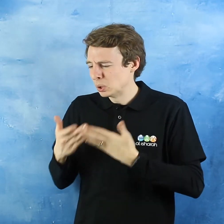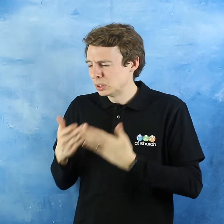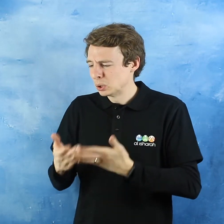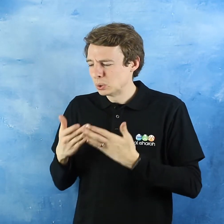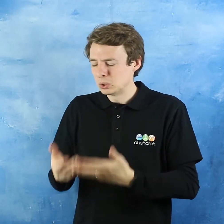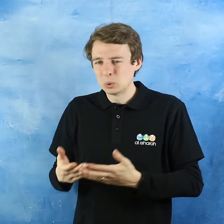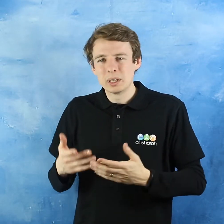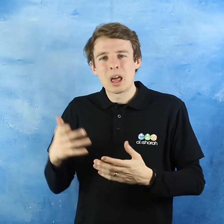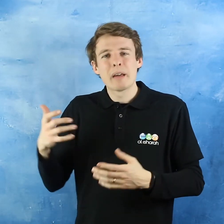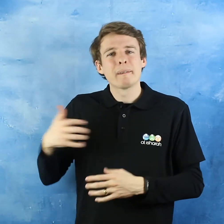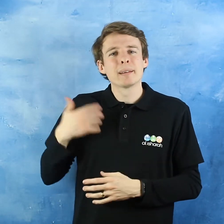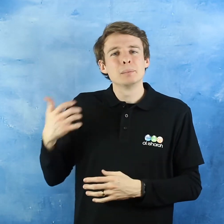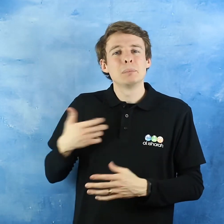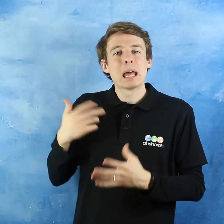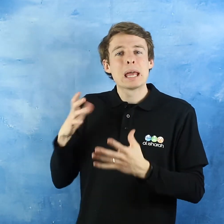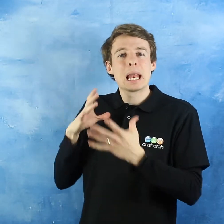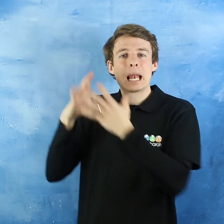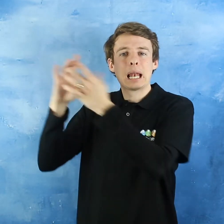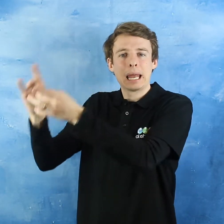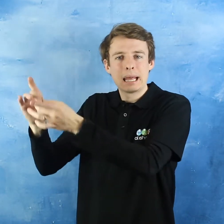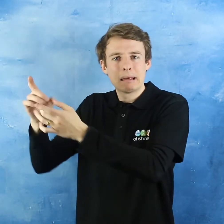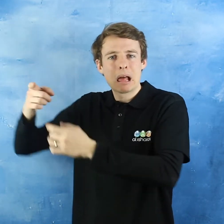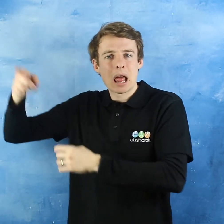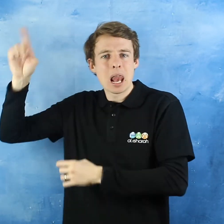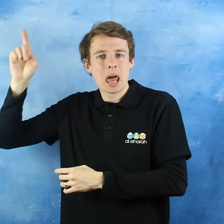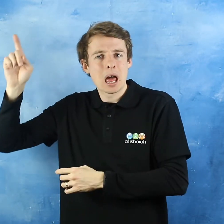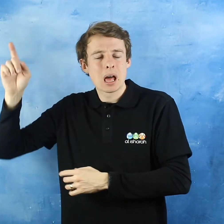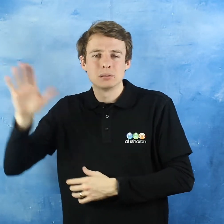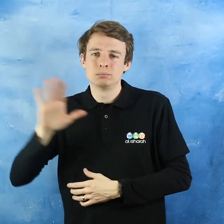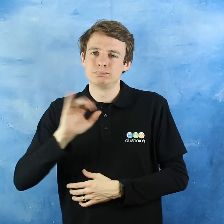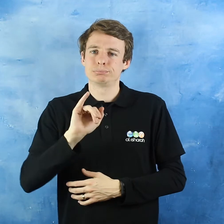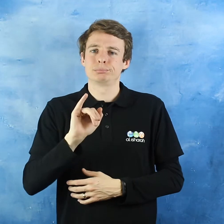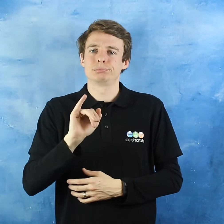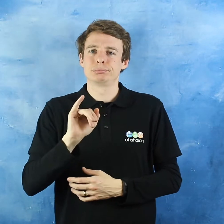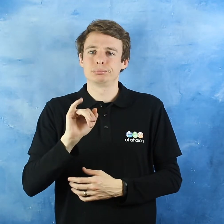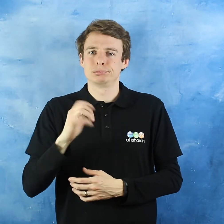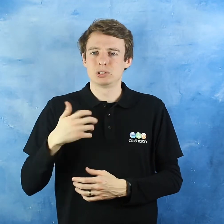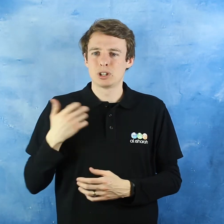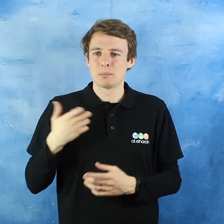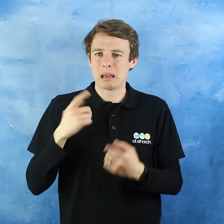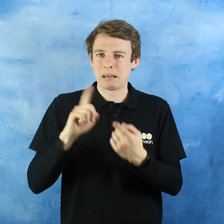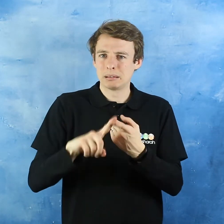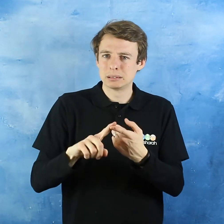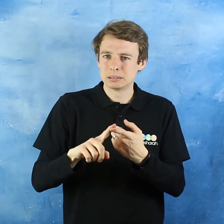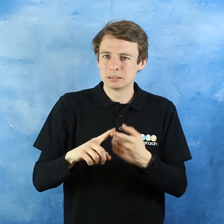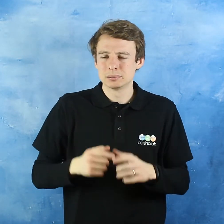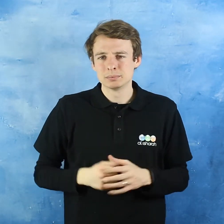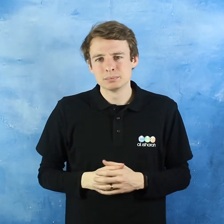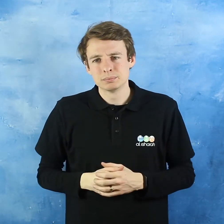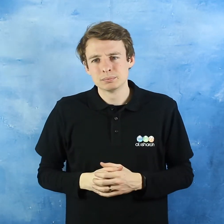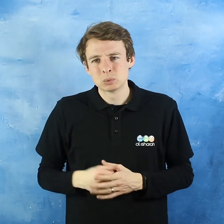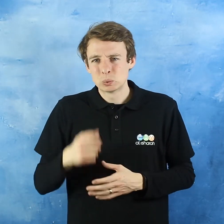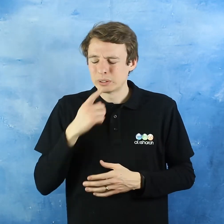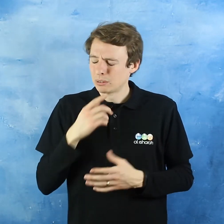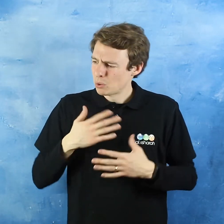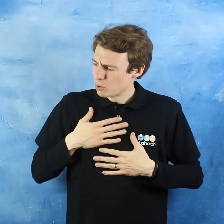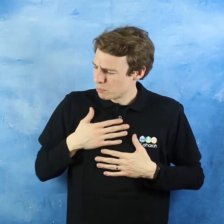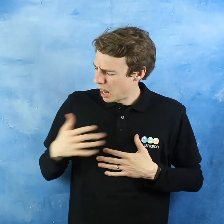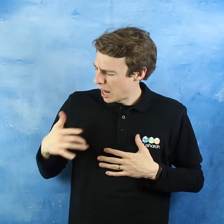A couple of days ago, a brother came. That Imam Sahib, I am having problem in my life, one after another. I do so much dua. I